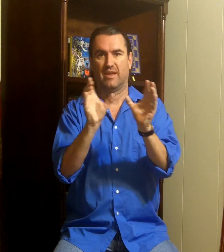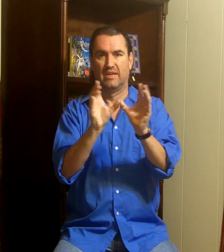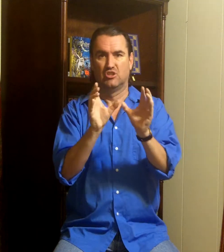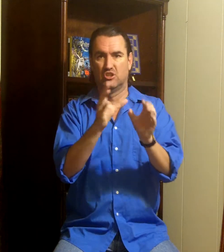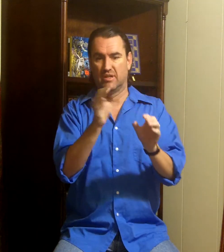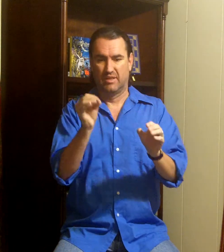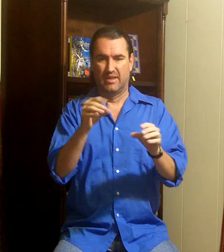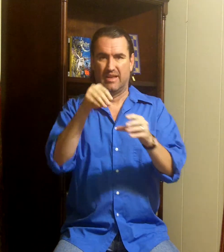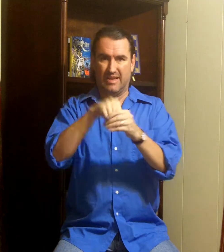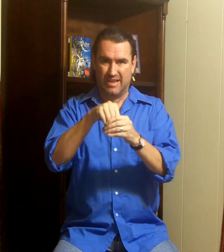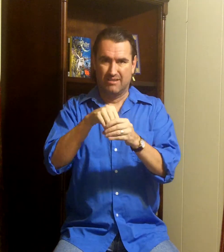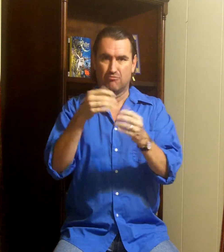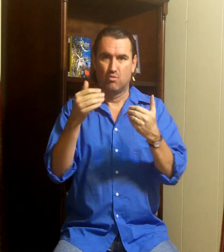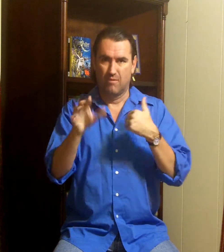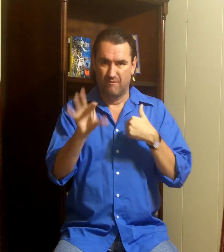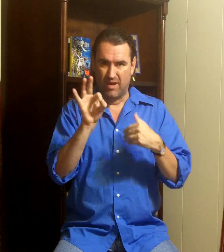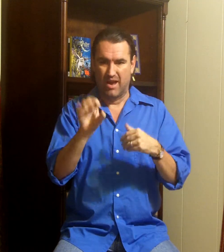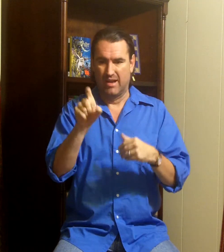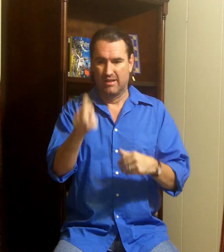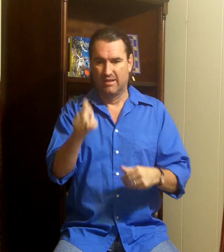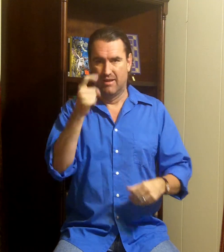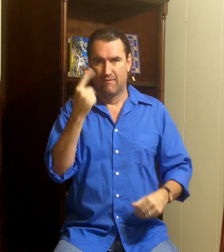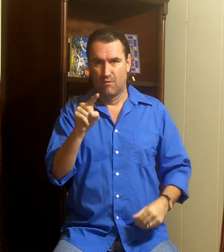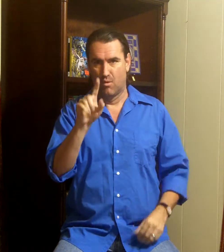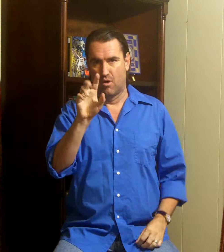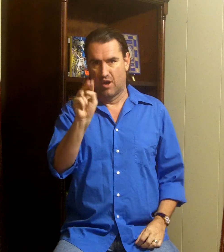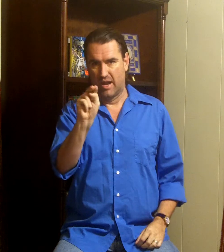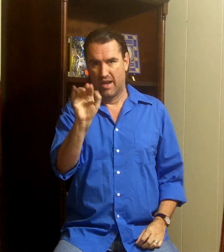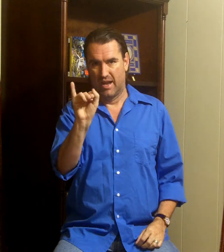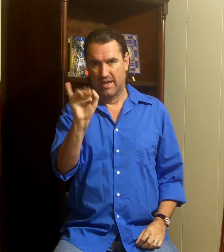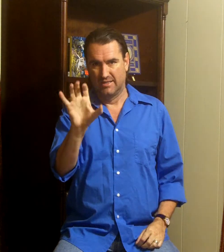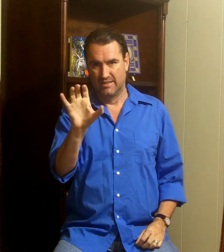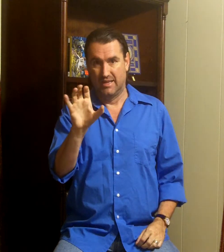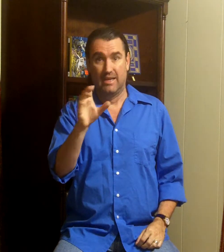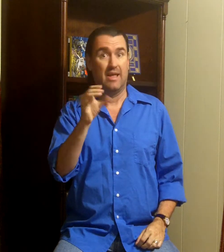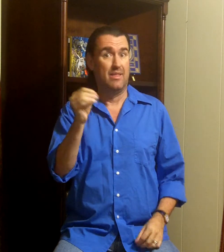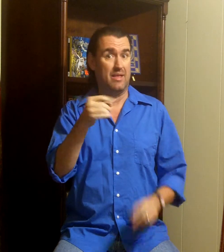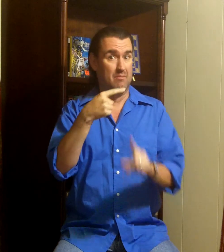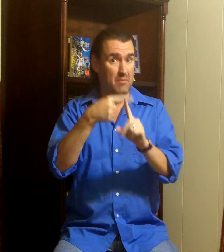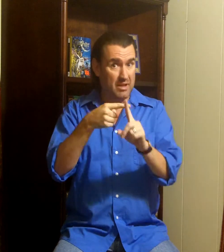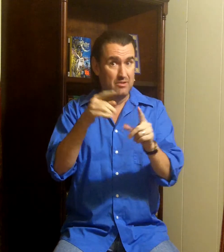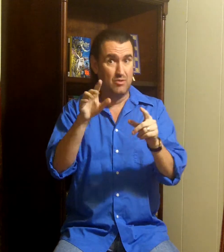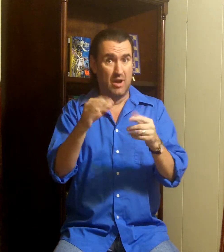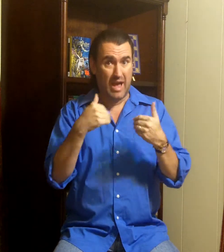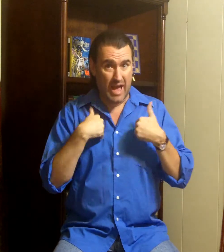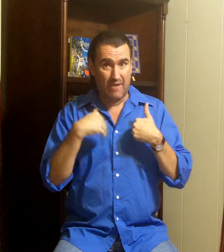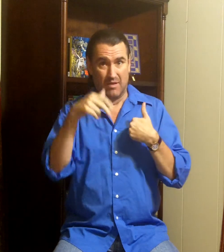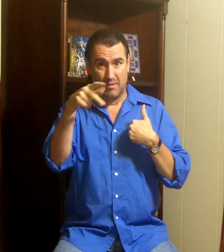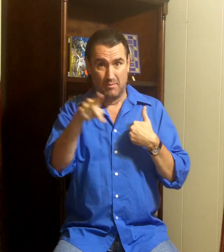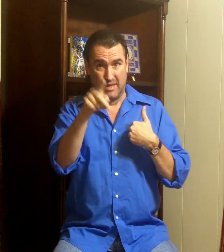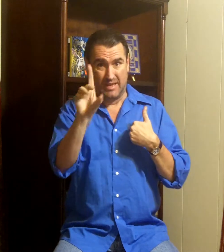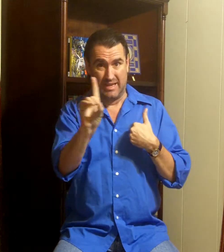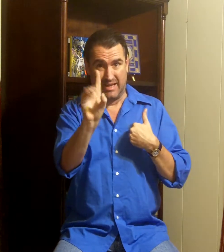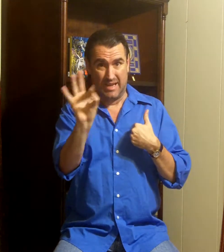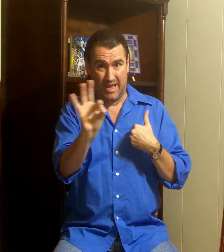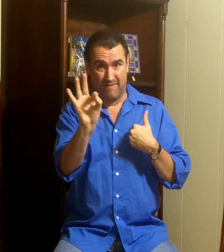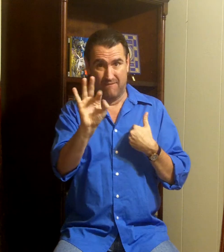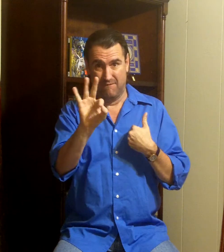NIC, and then you'll find a link to a PDF document that's over 50 pages of information about the